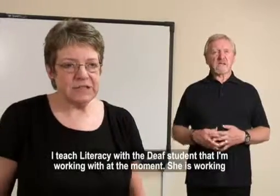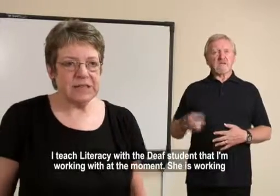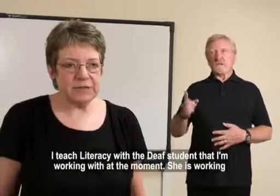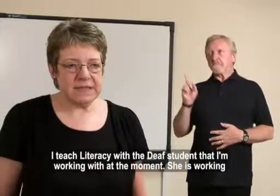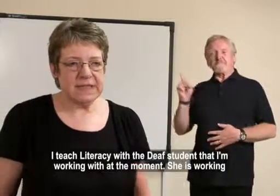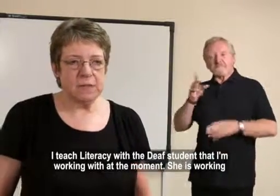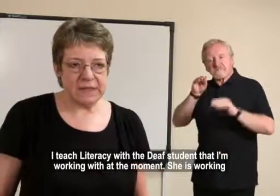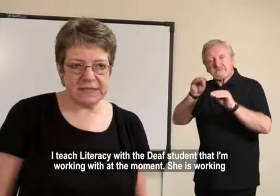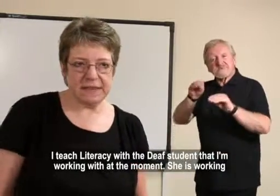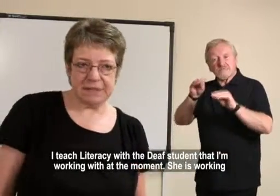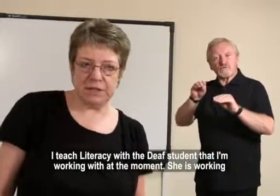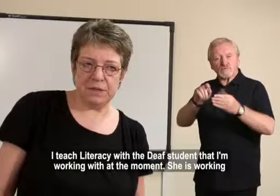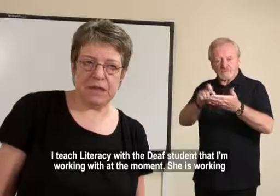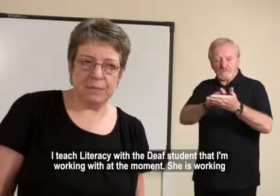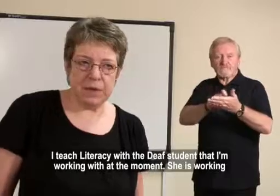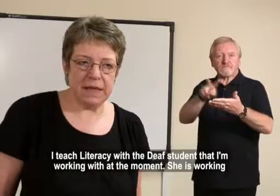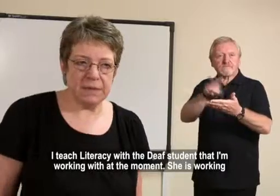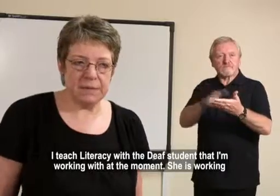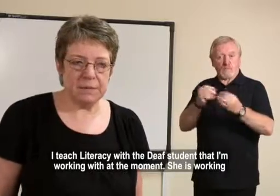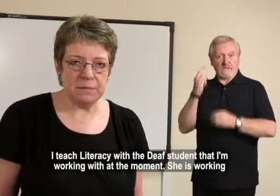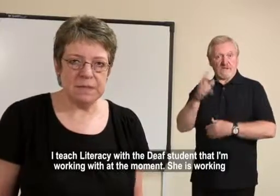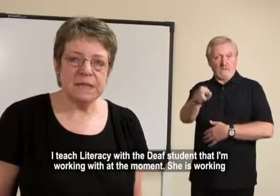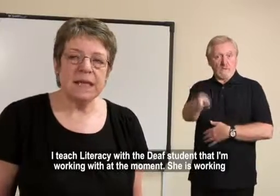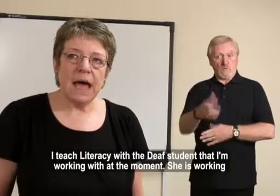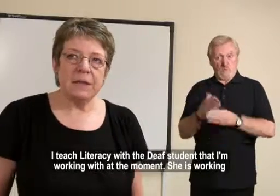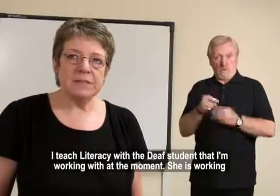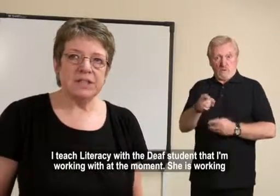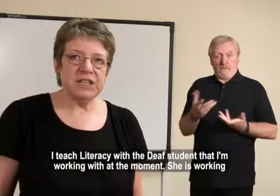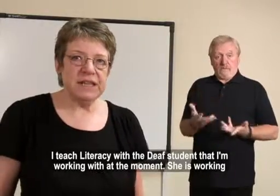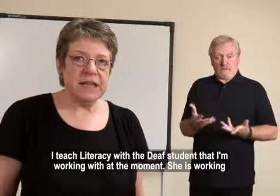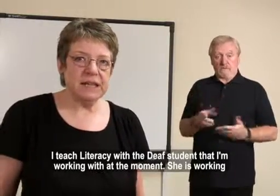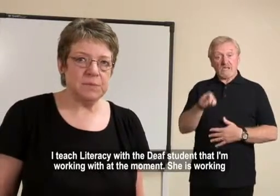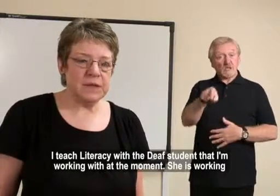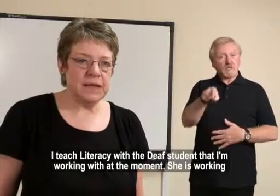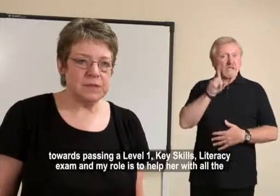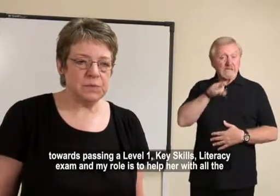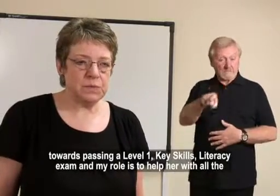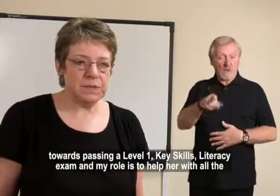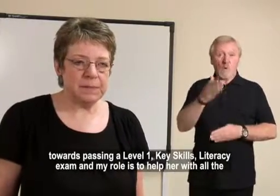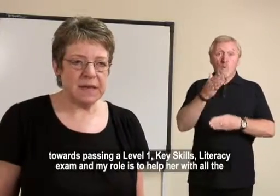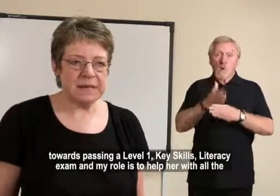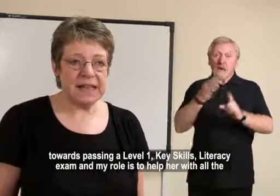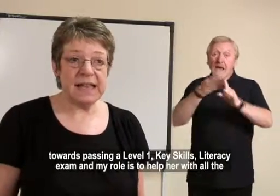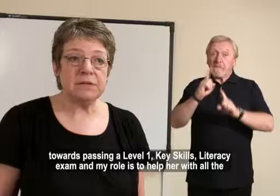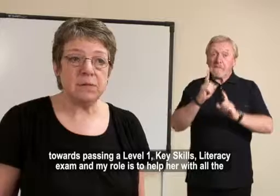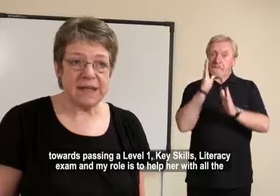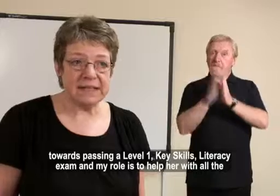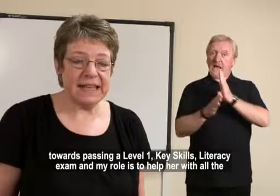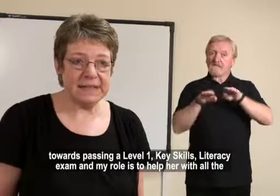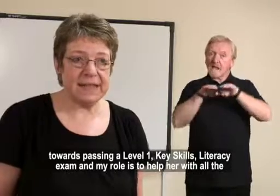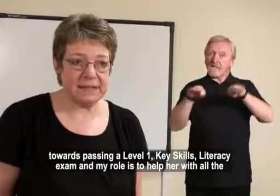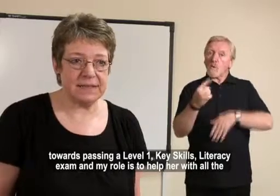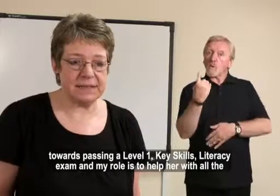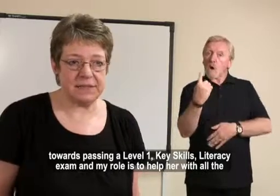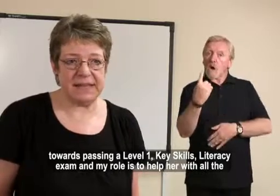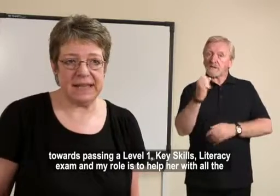I teach literacy with the deaf student that I'm working with at the moment. She is working towards passing a level 1